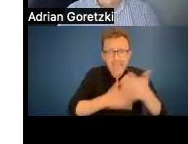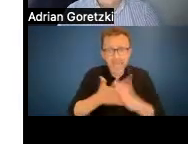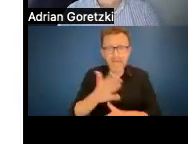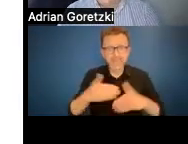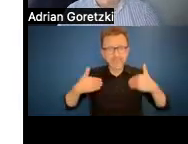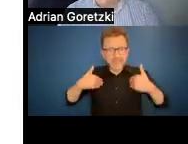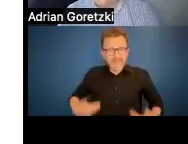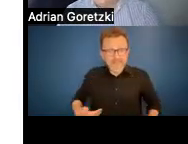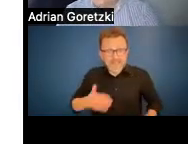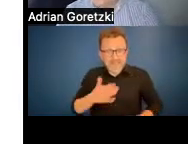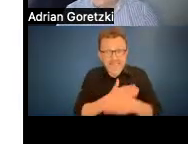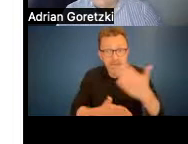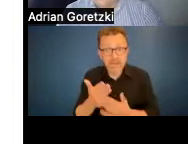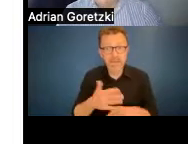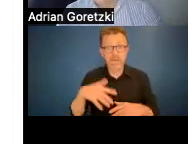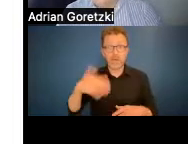for